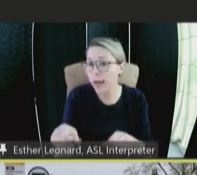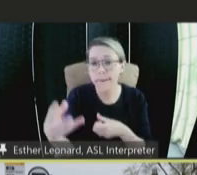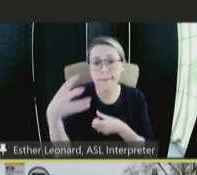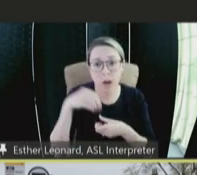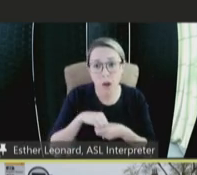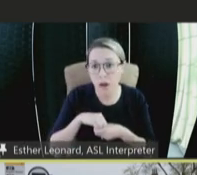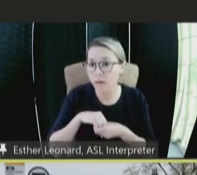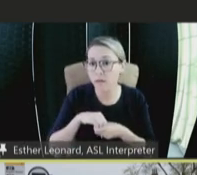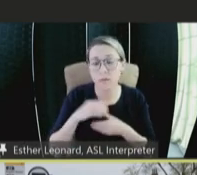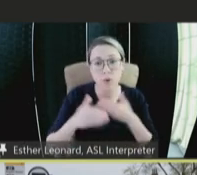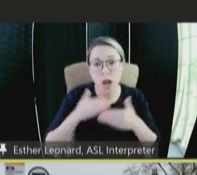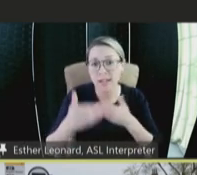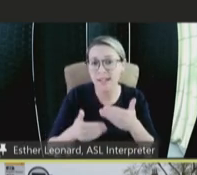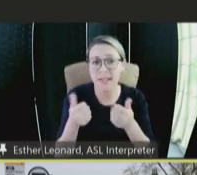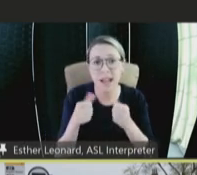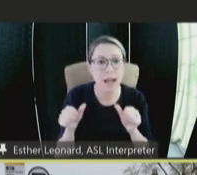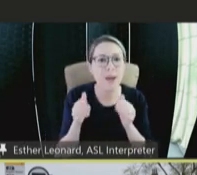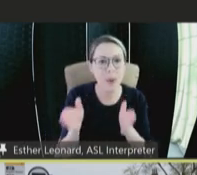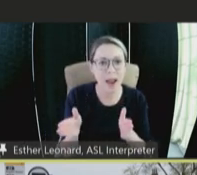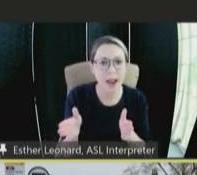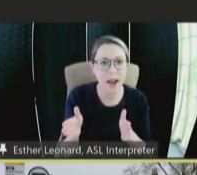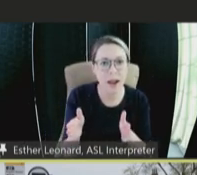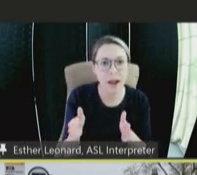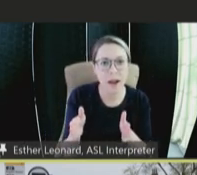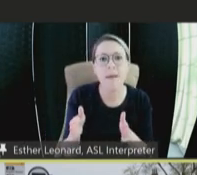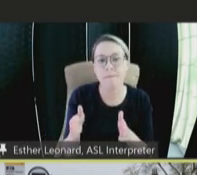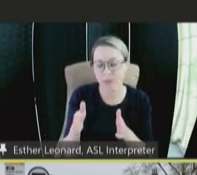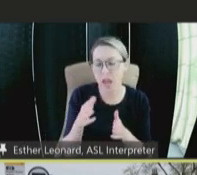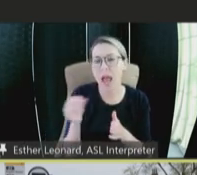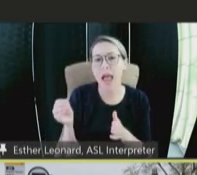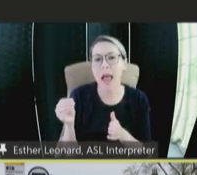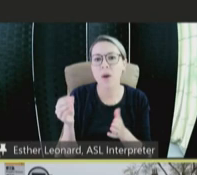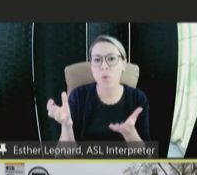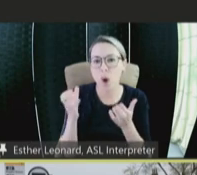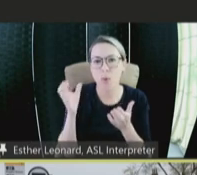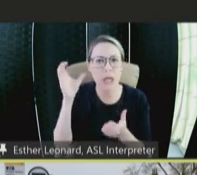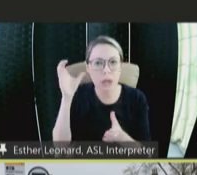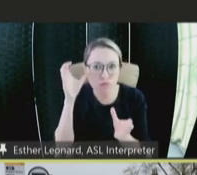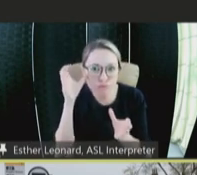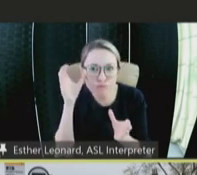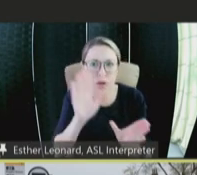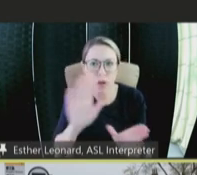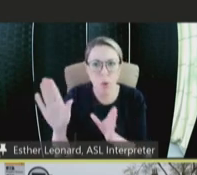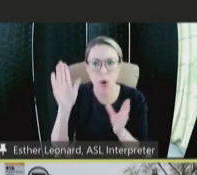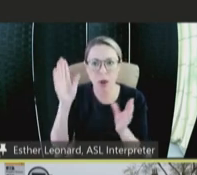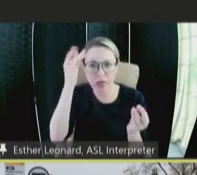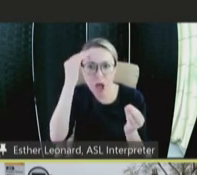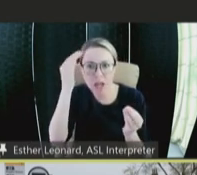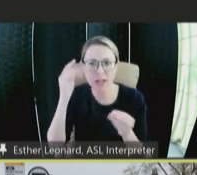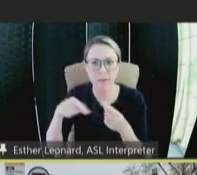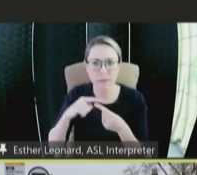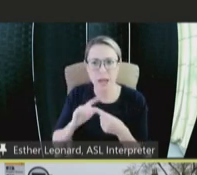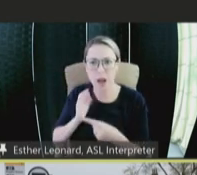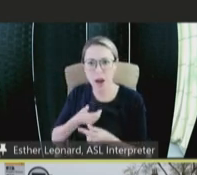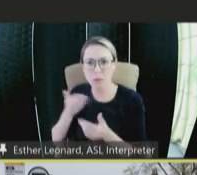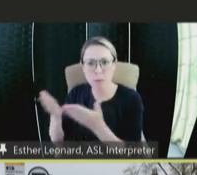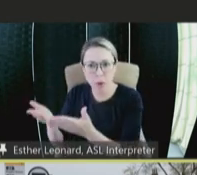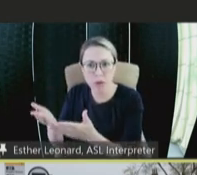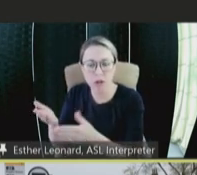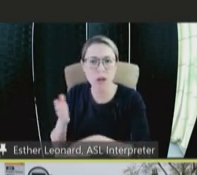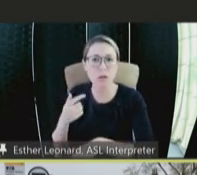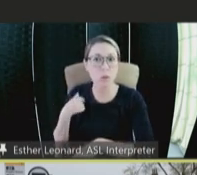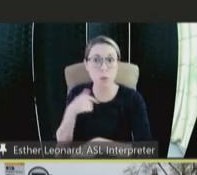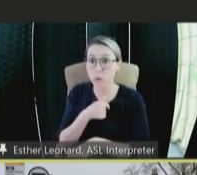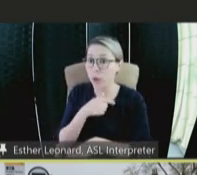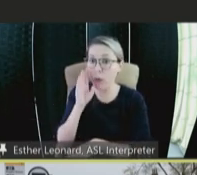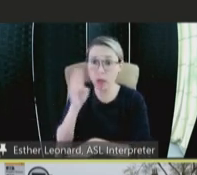in any way that you can. We'd really love to hear from you, hear your thoughts on the proposals that we have out there. So that we can improve them as